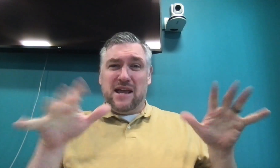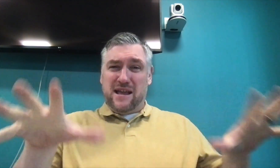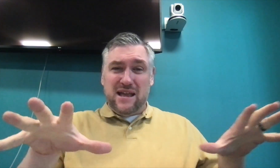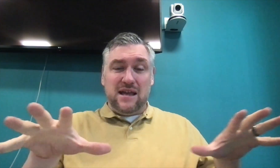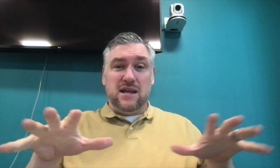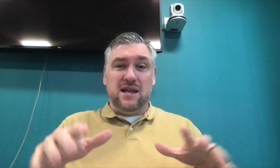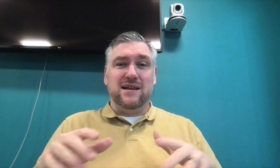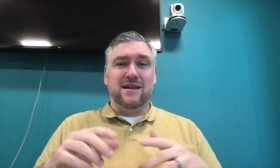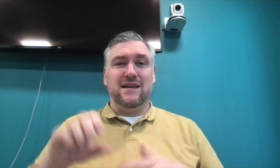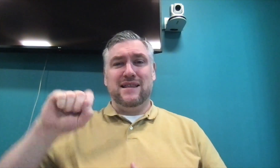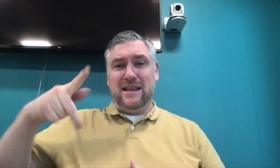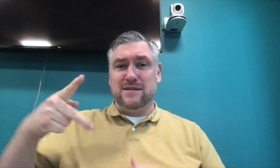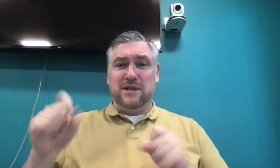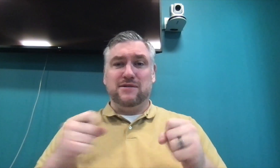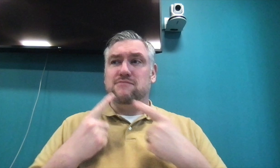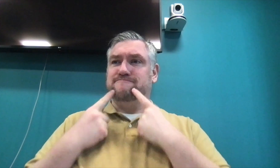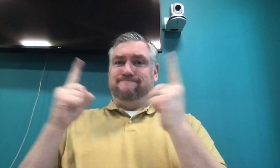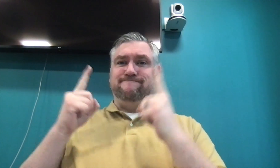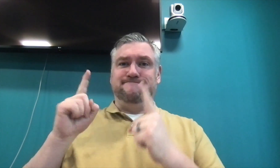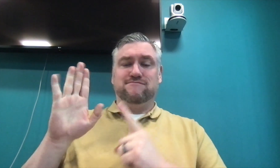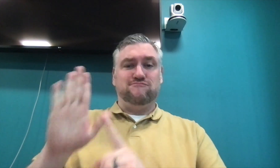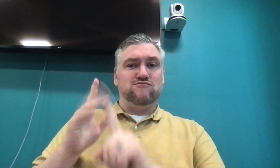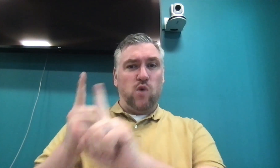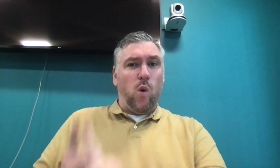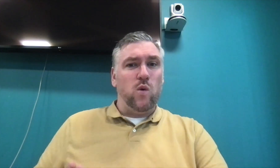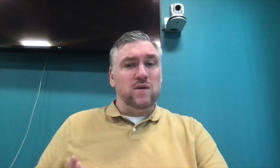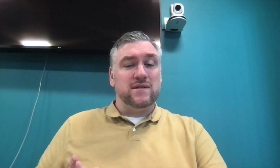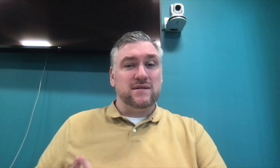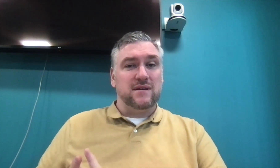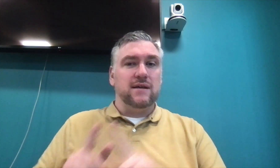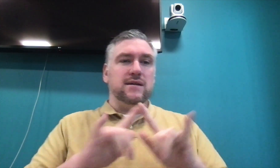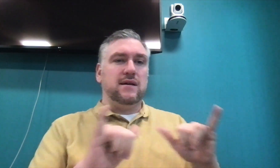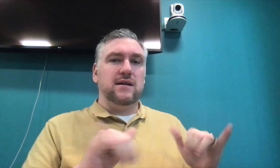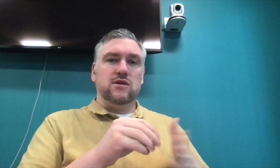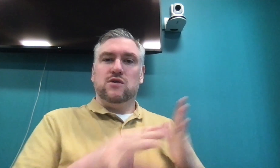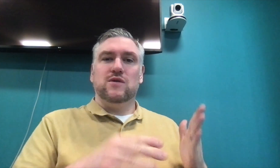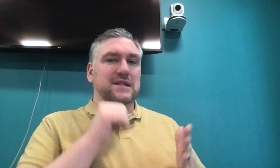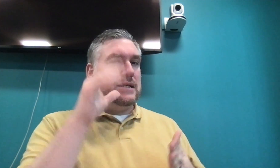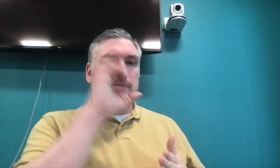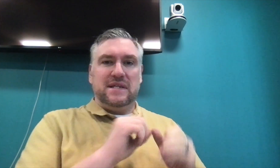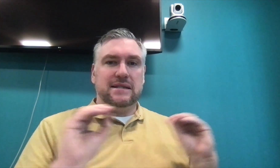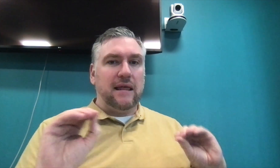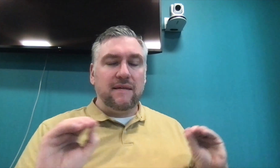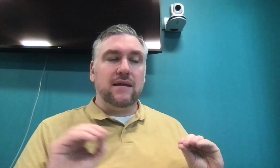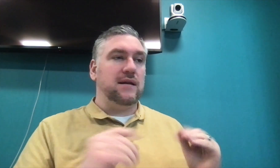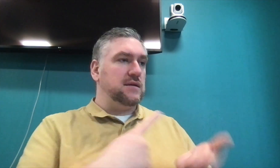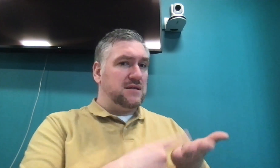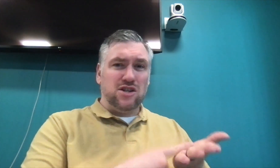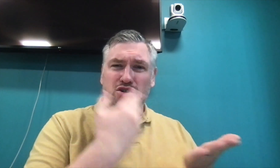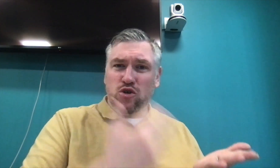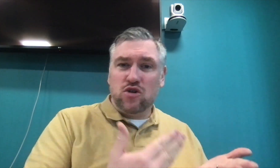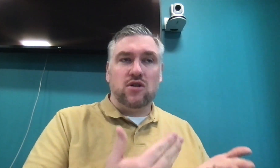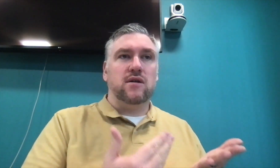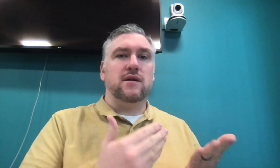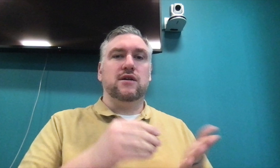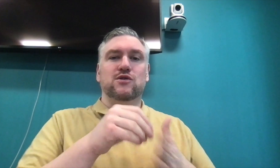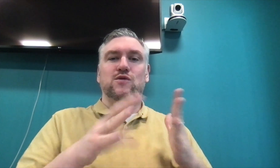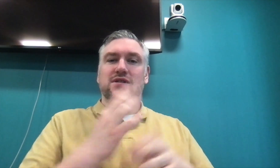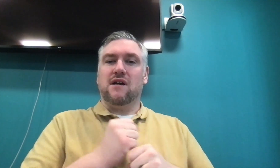on the same thing together. And the SLP can be successful in their goals. At the same time, the student didn't miss anything.